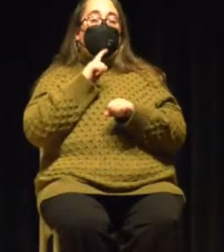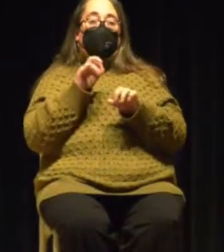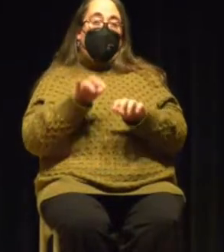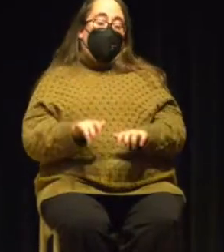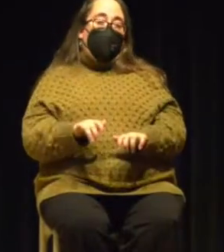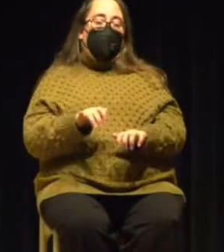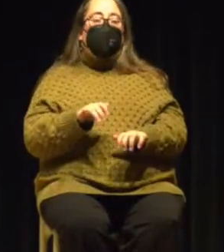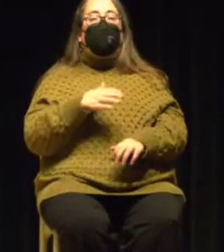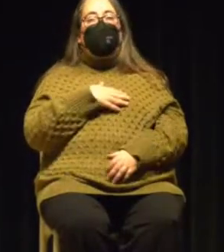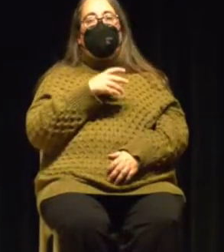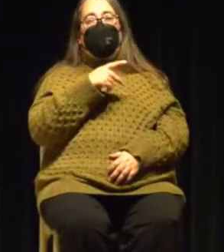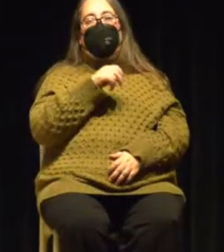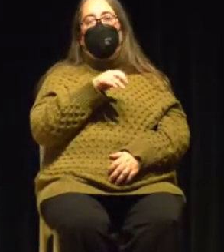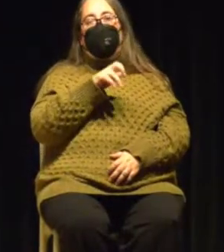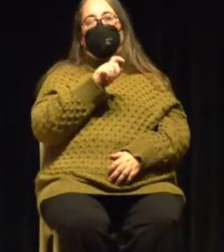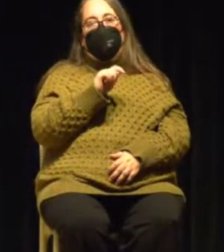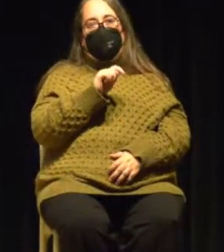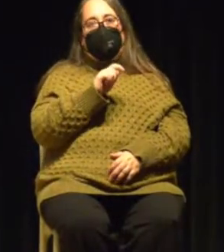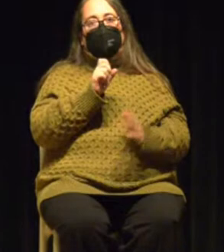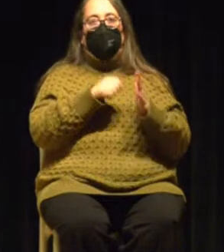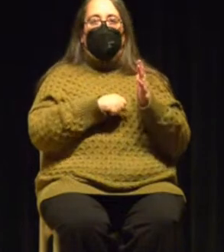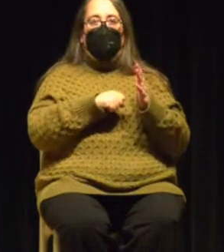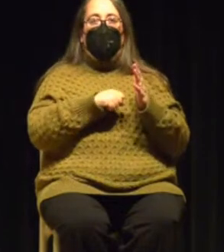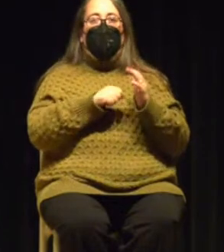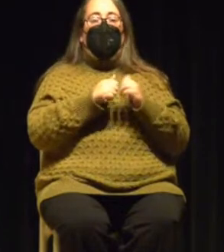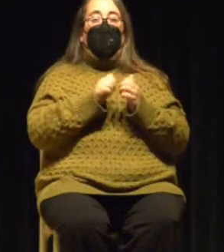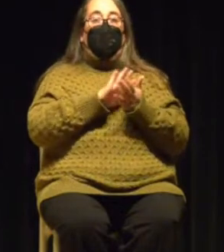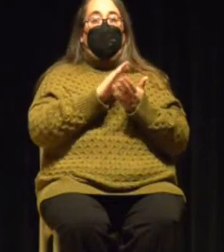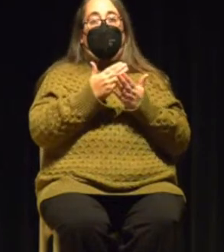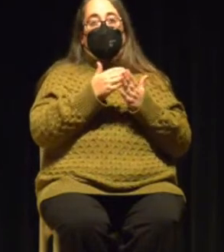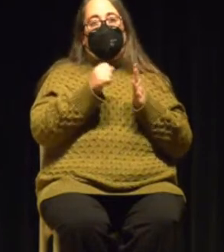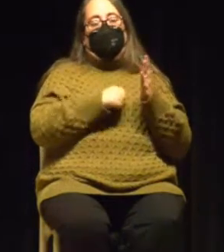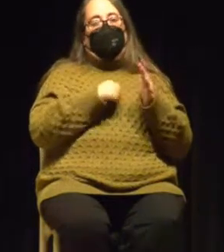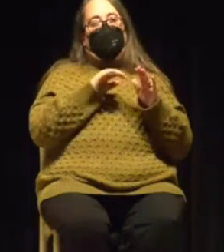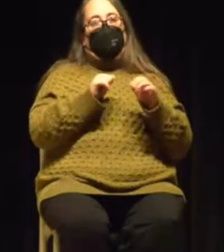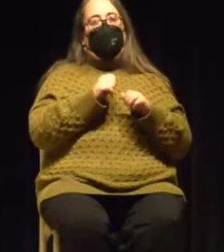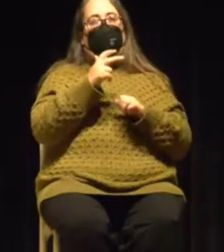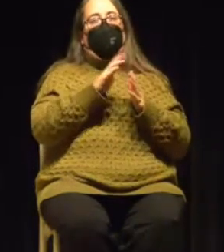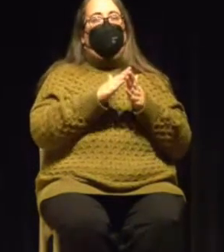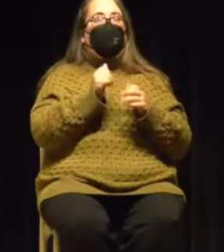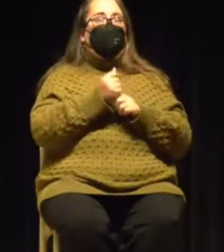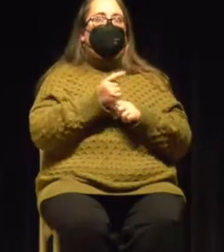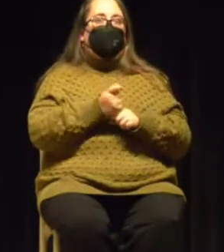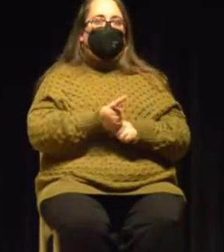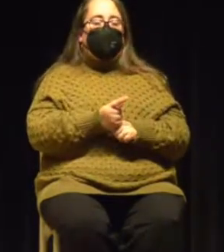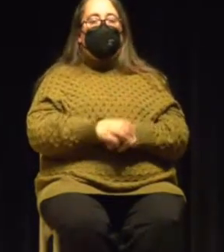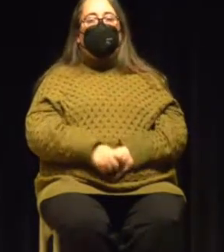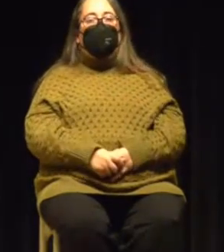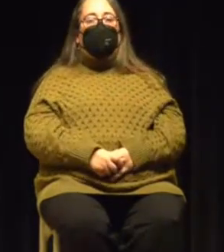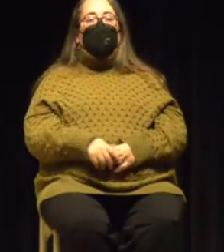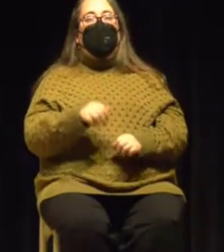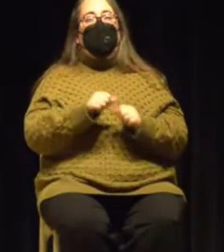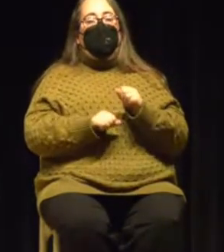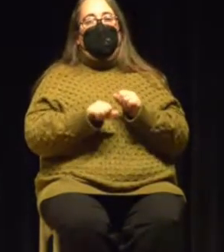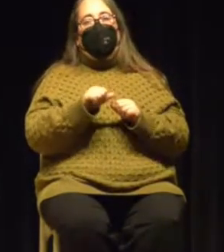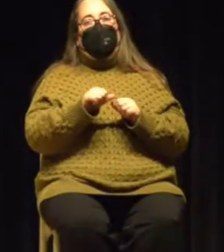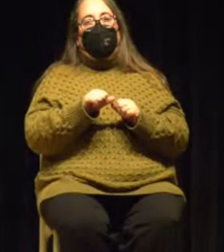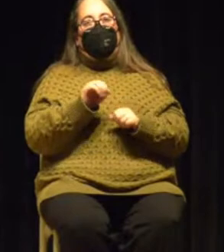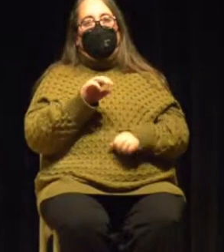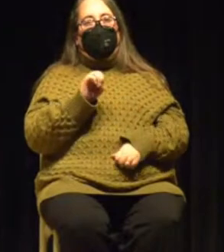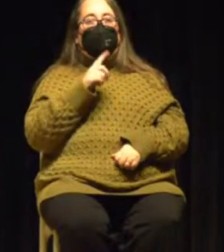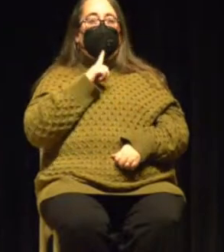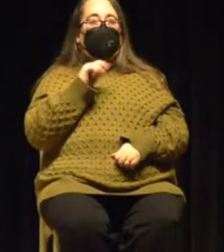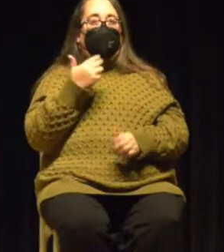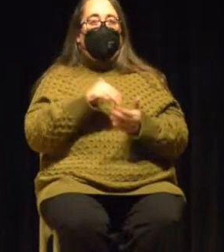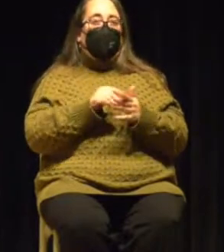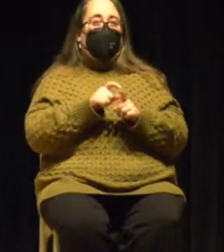know, my podcast scripts, between the amount of scripting I do, that's probably like 3 books a year. I mean, like, it's like every episode is like 10,000